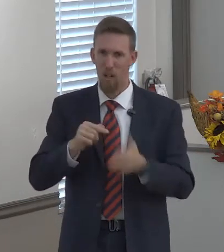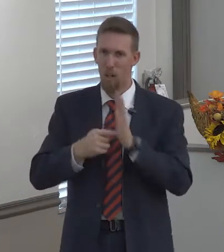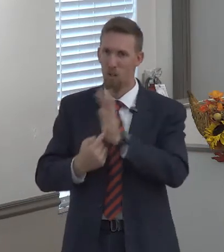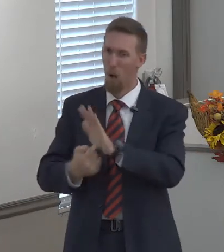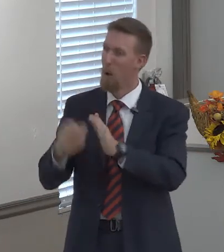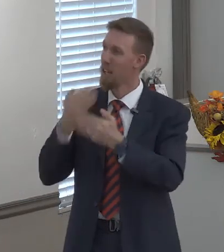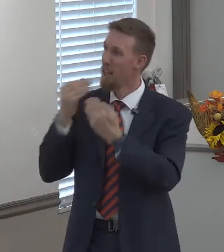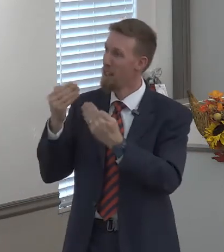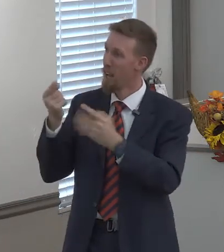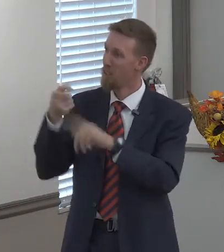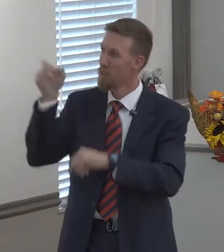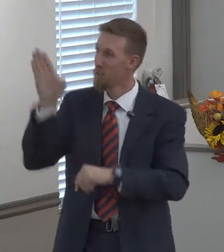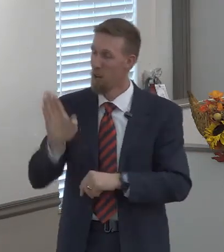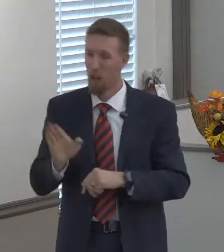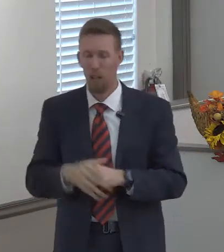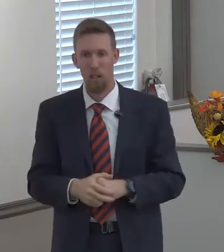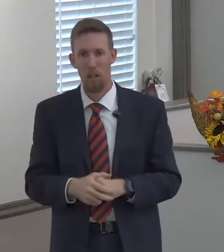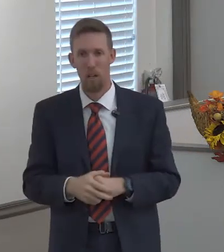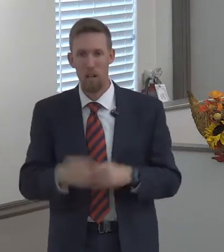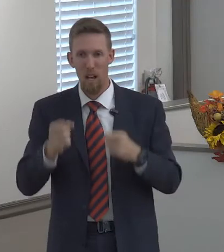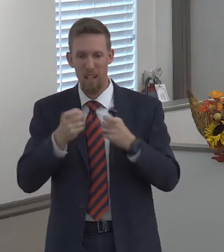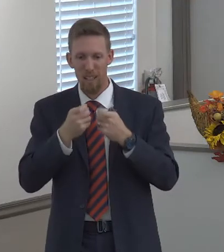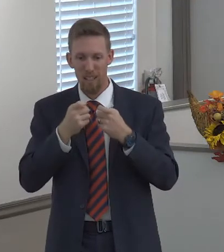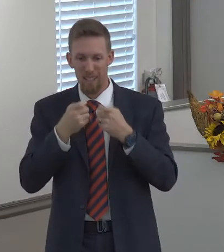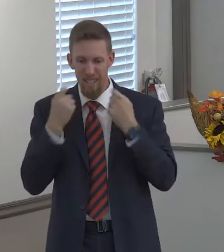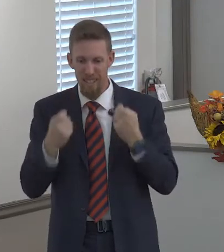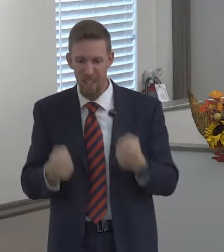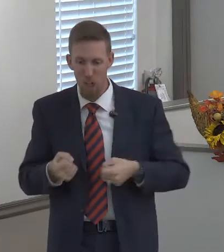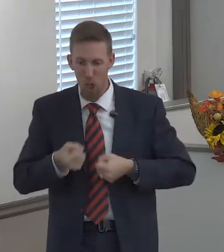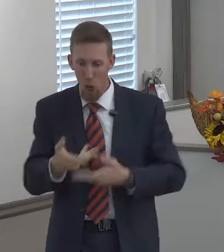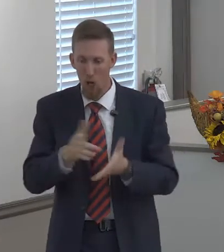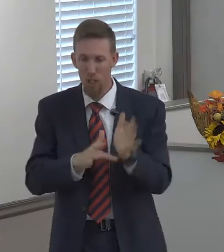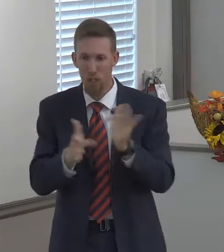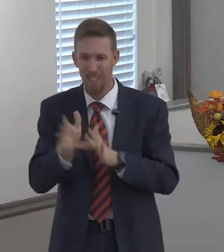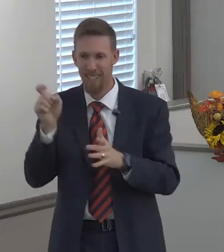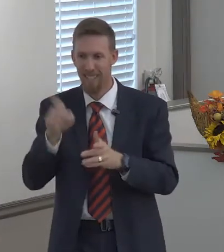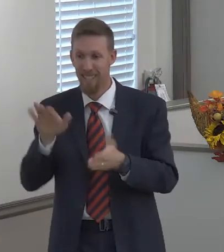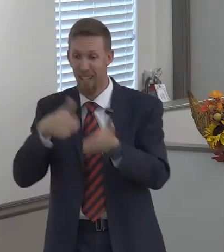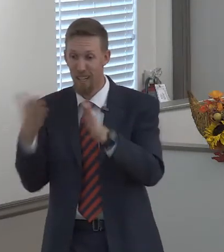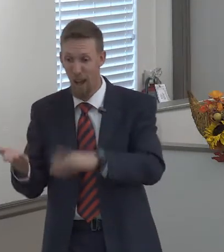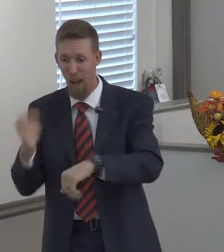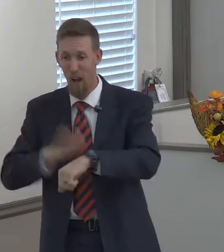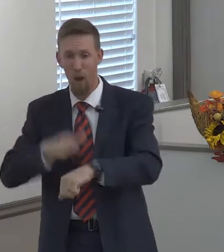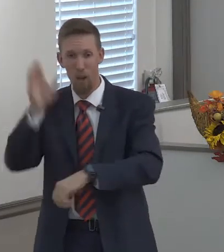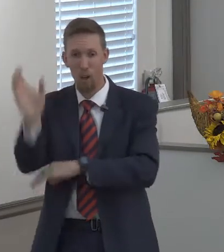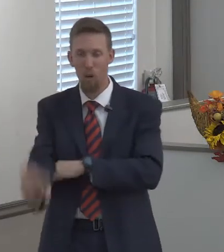knows what the end of our life looks like. He knows everything about us. And when Jesus